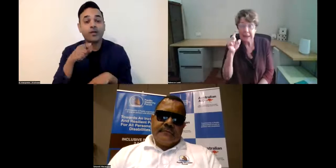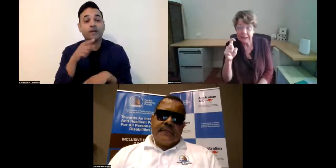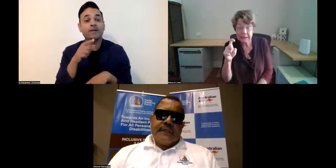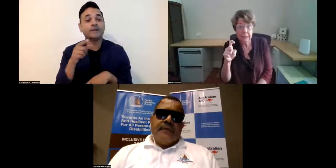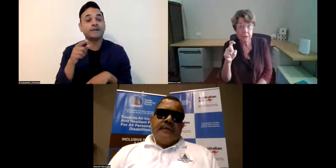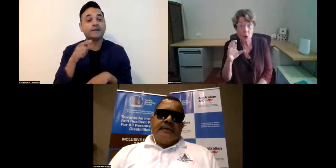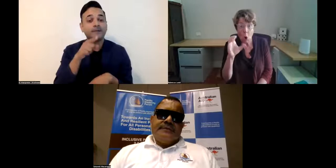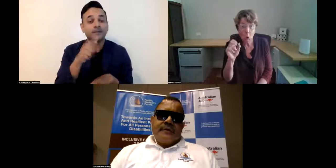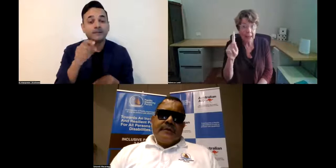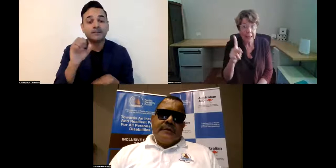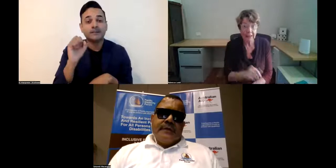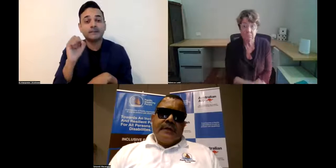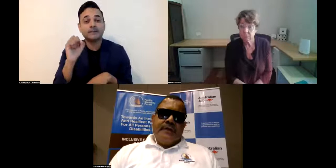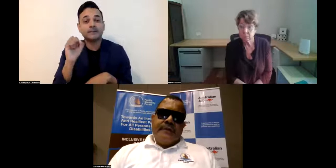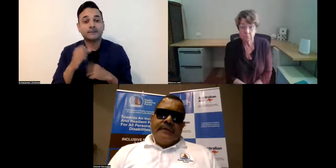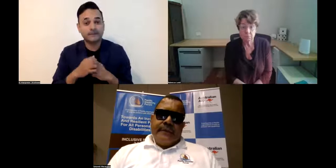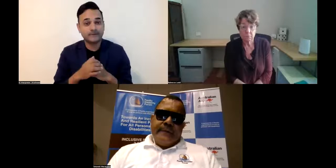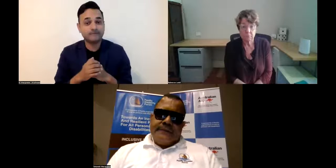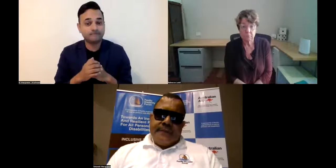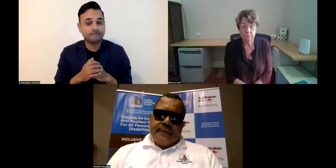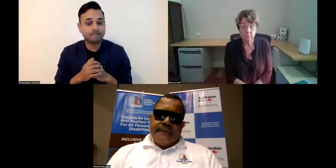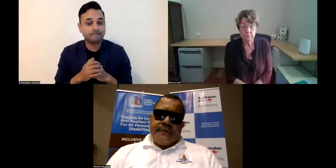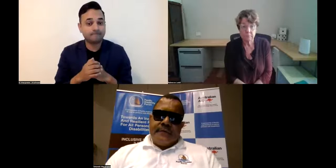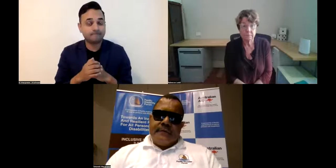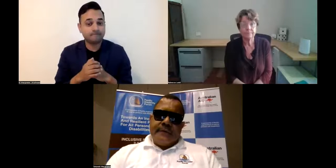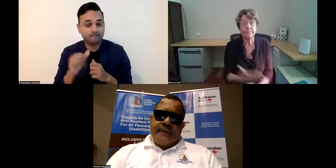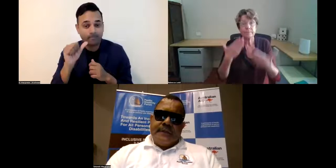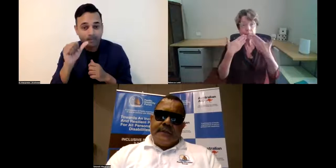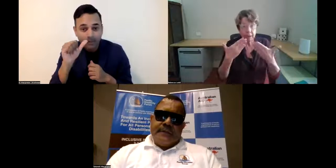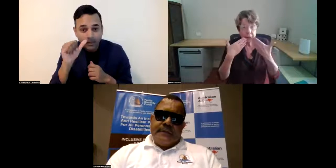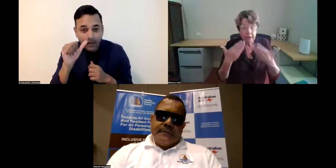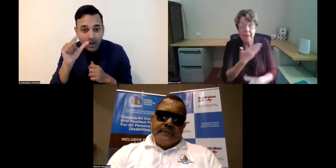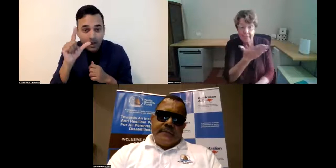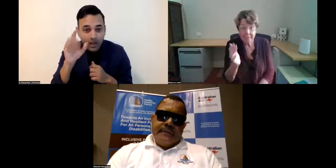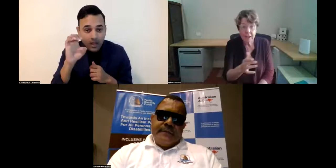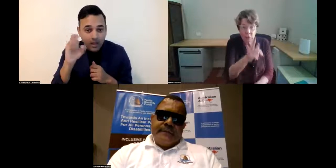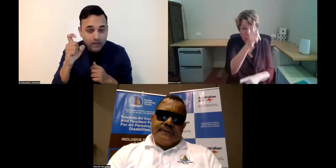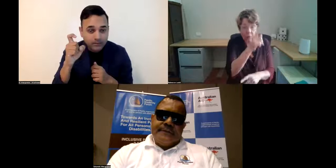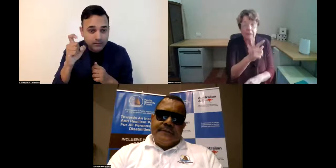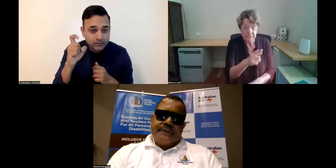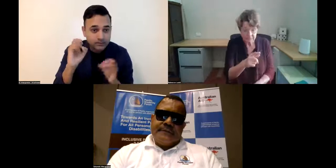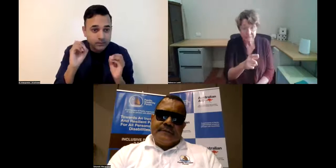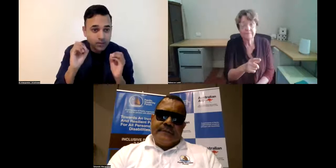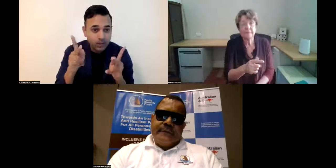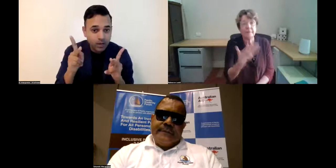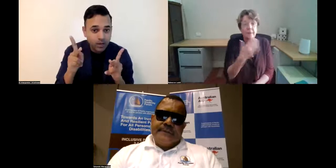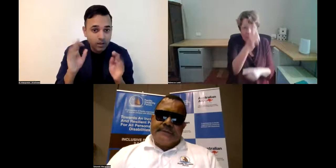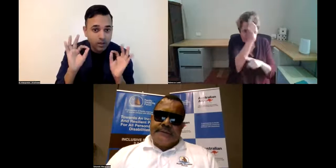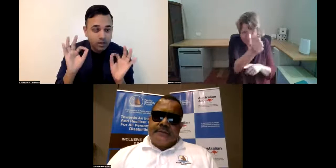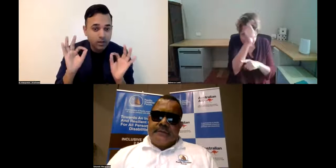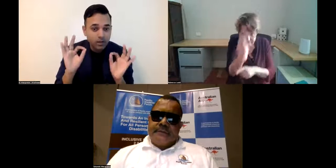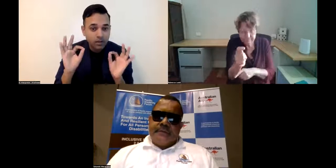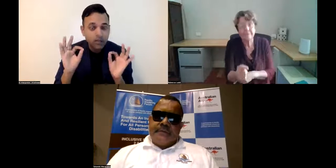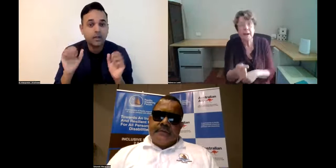Yes, you are. Thank you. Yes, okay. Thank you very much, Honorable Deputy Minister for International